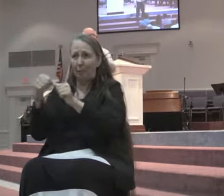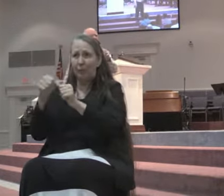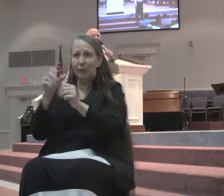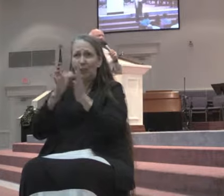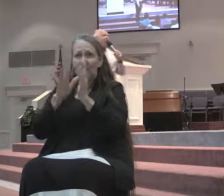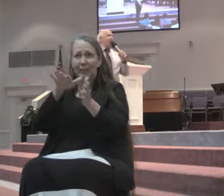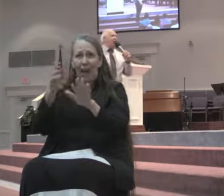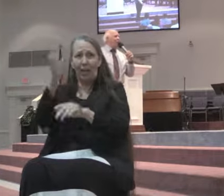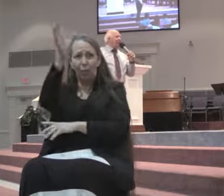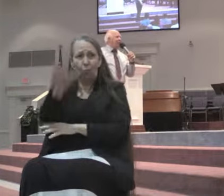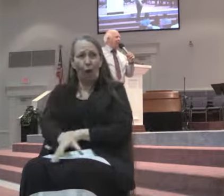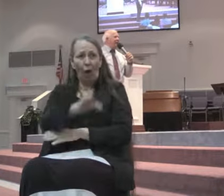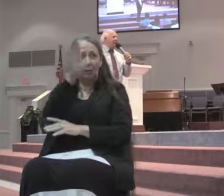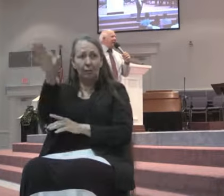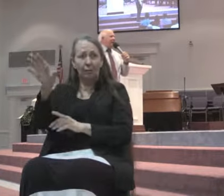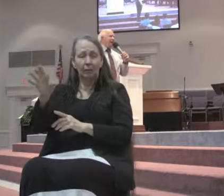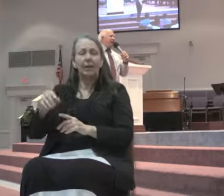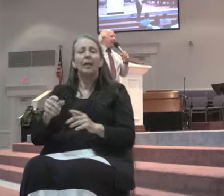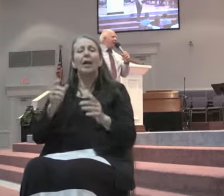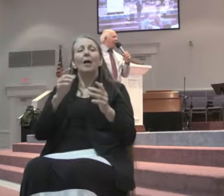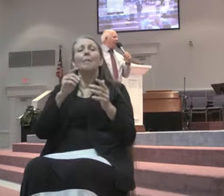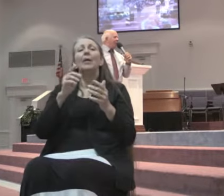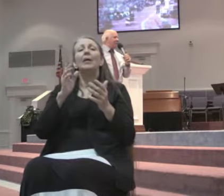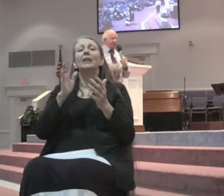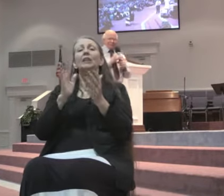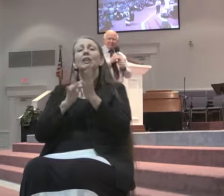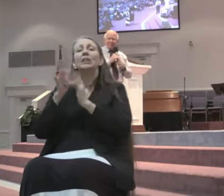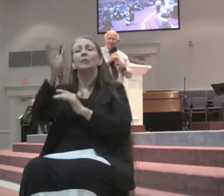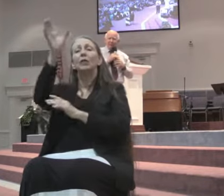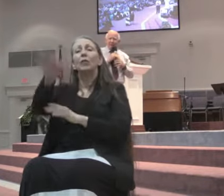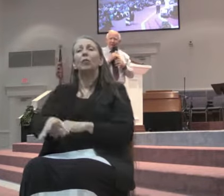So you could stand in the gold and look at the glory.